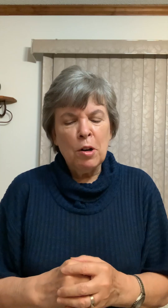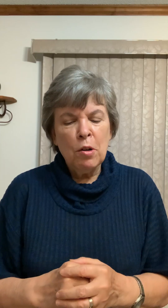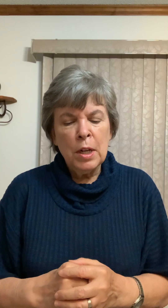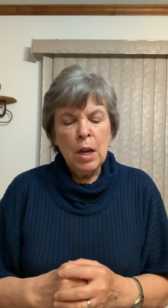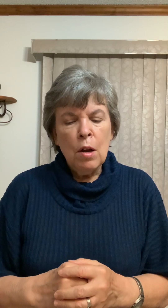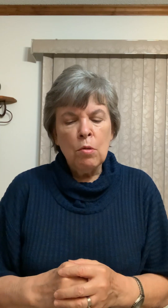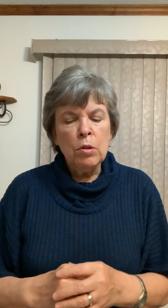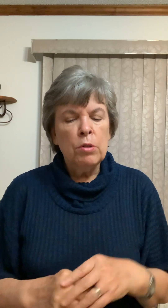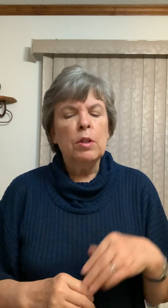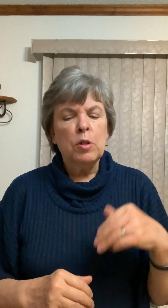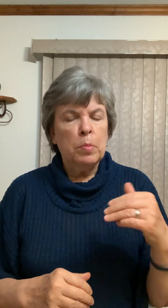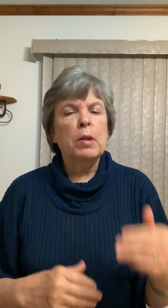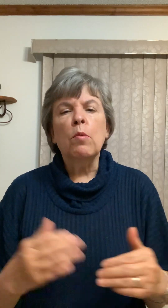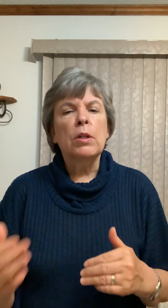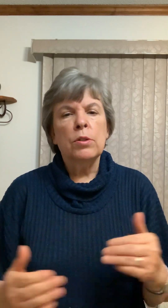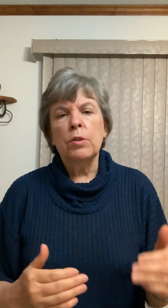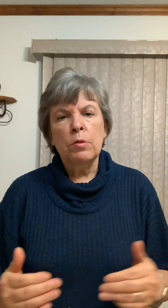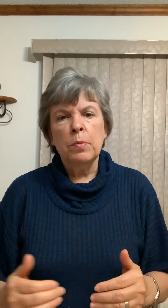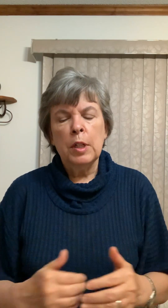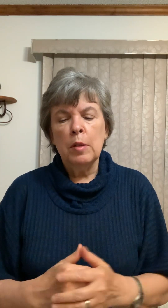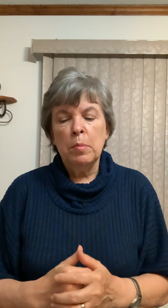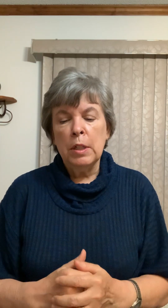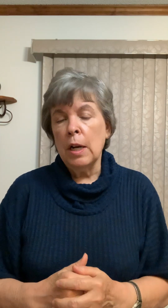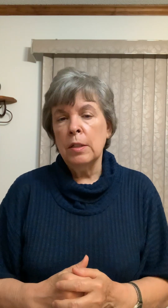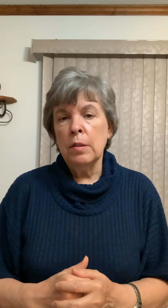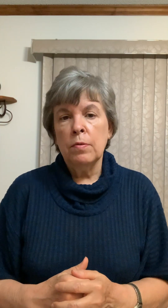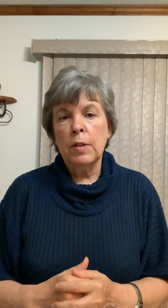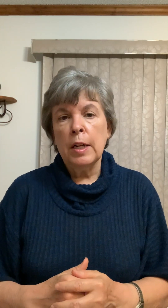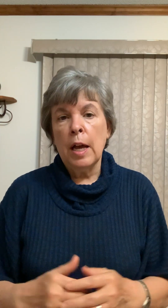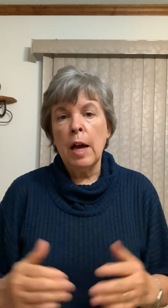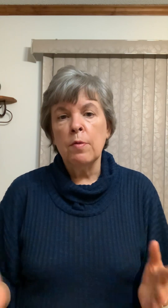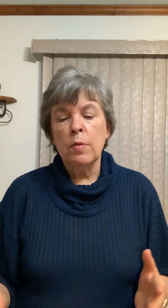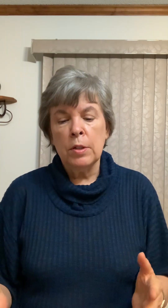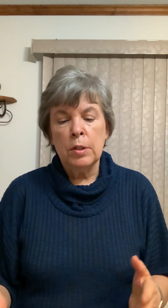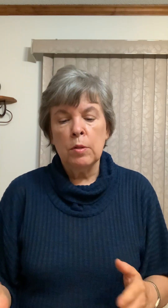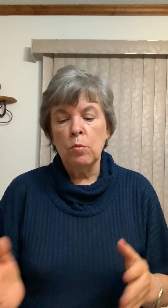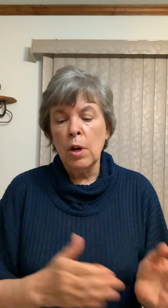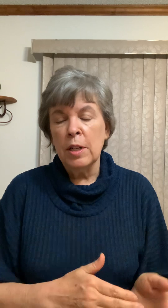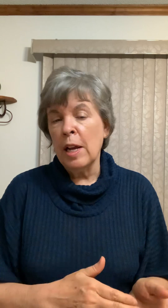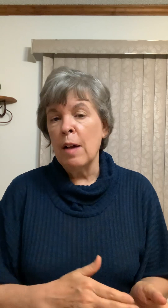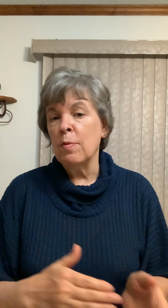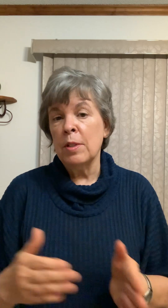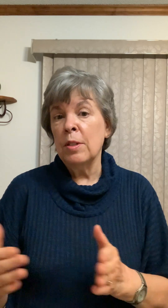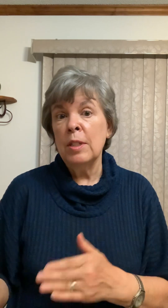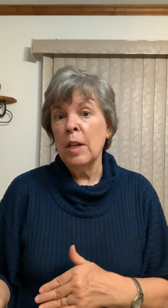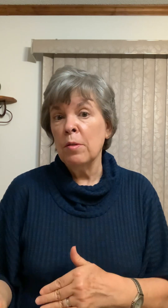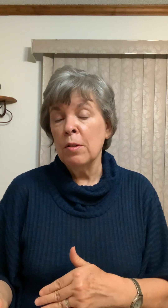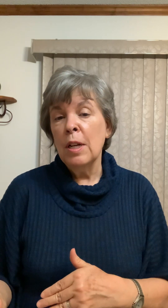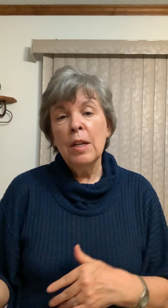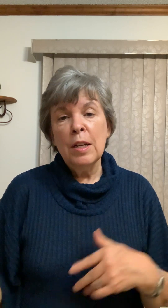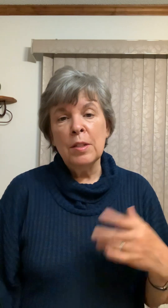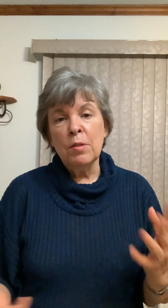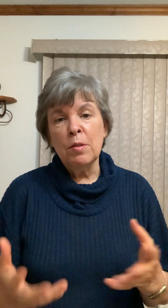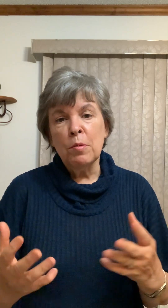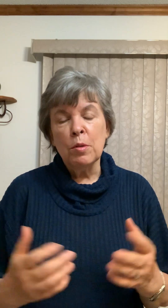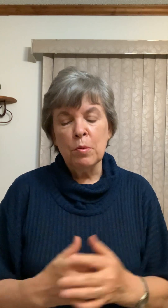hurry, or you can just pick one to do. And it'd be nice if like half of us did one and half of us did the other, and so that we're